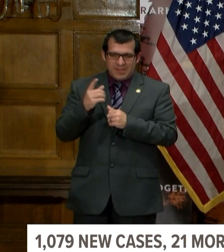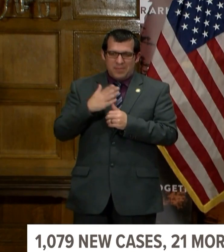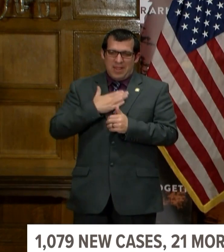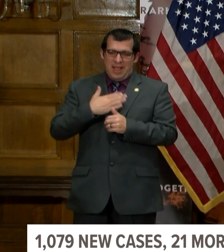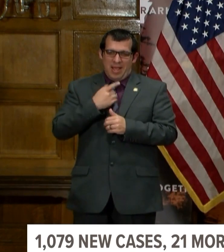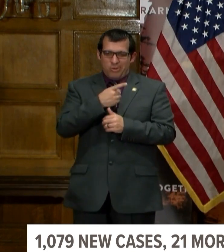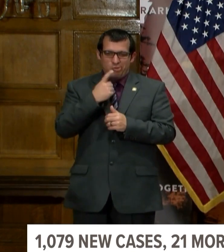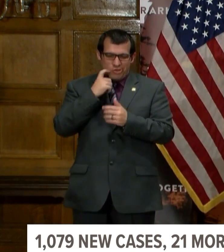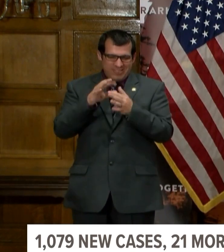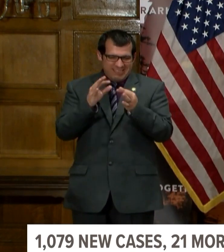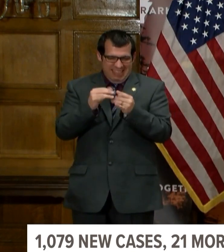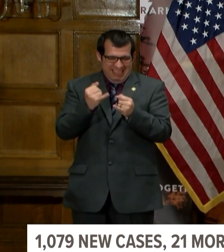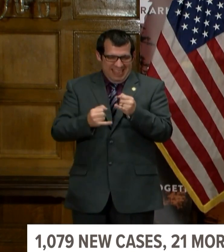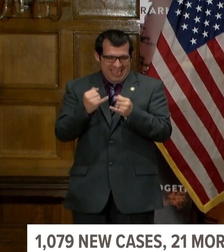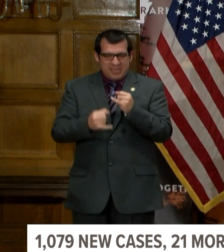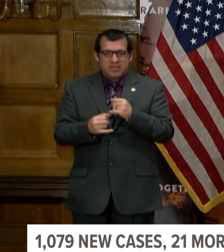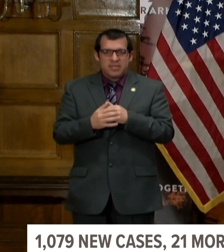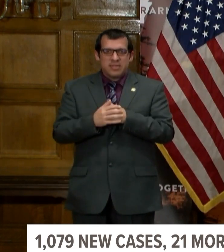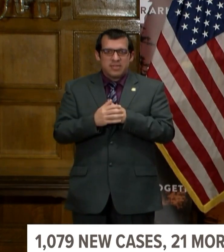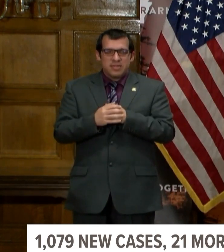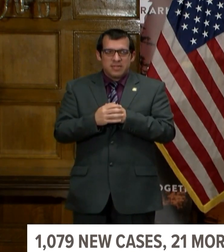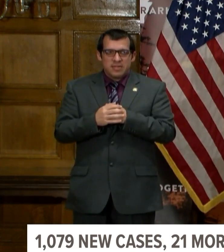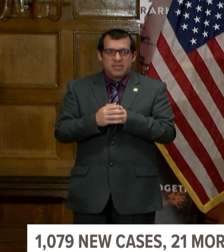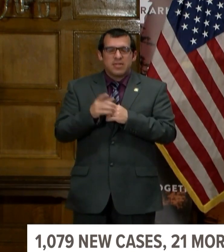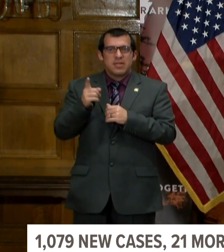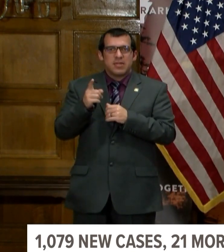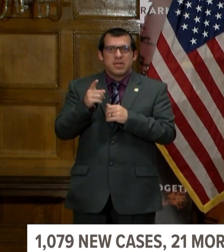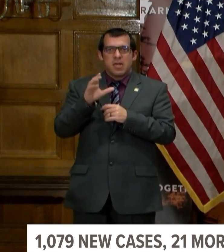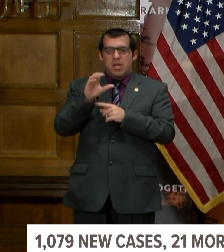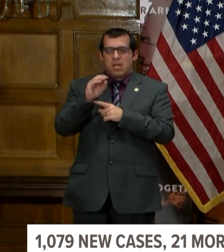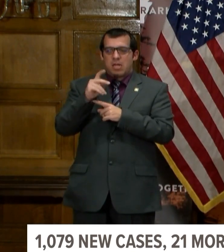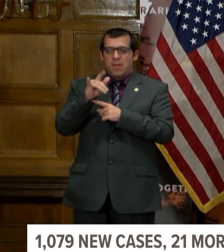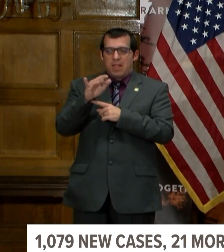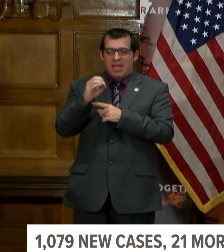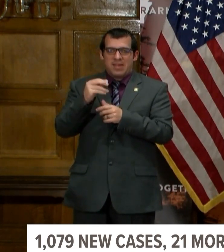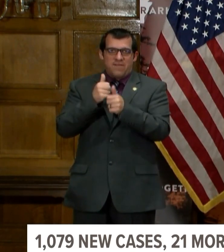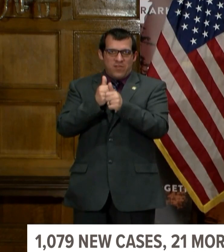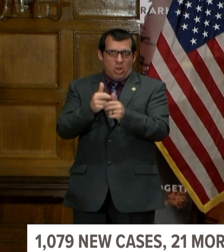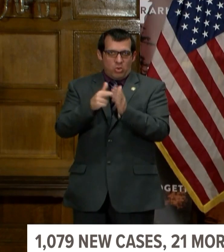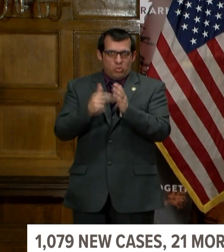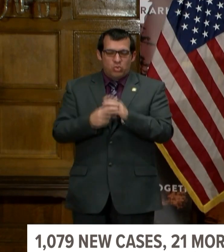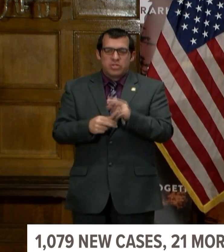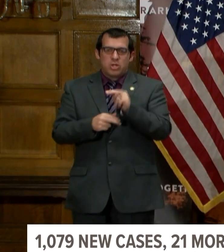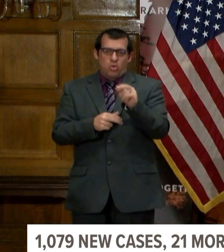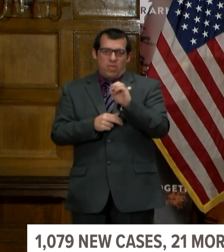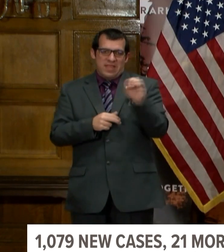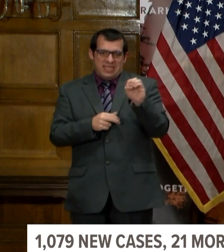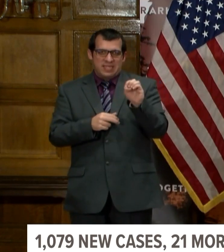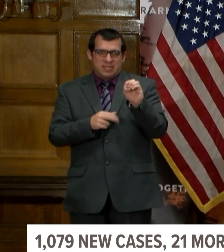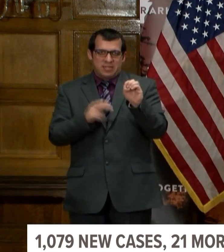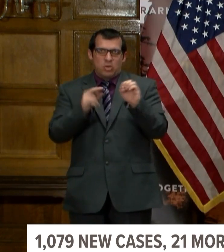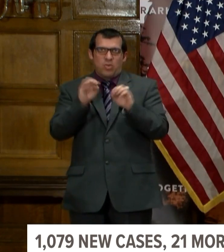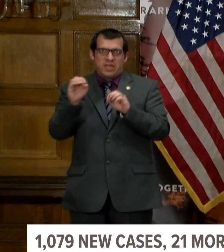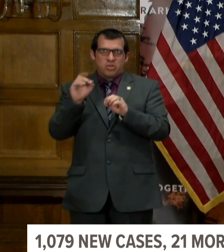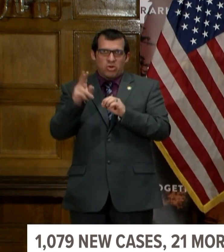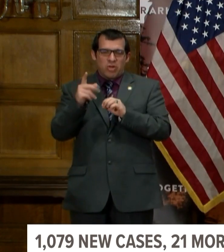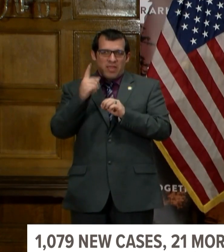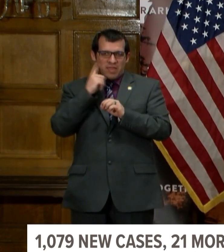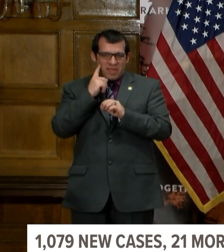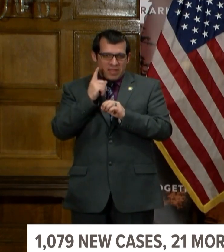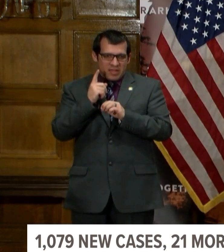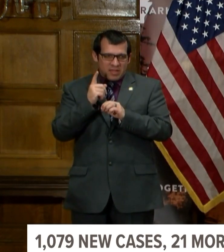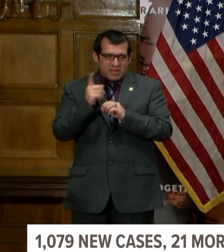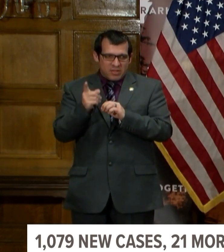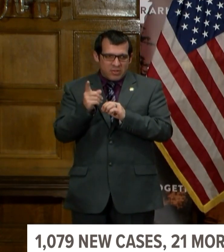part about compliance and following the rules. In Northeast Arkansas, I think you guys have listed now 5